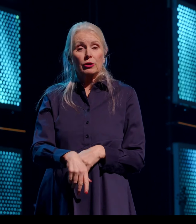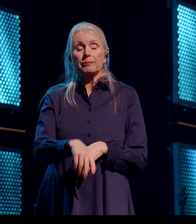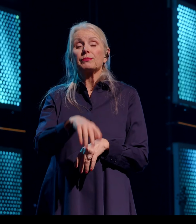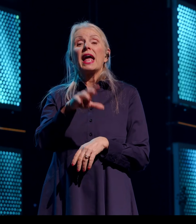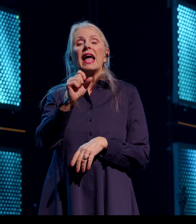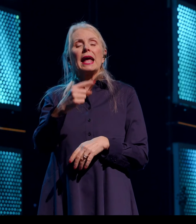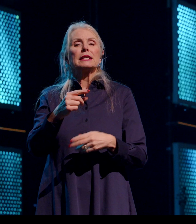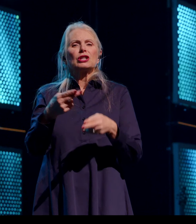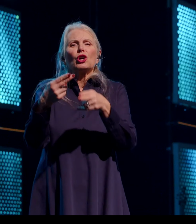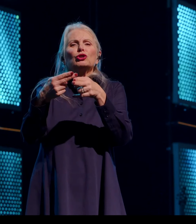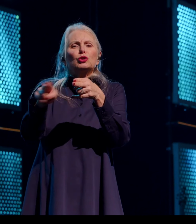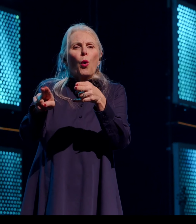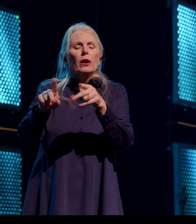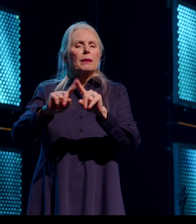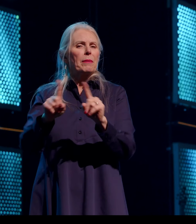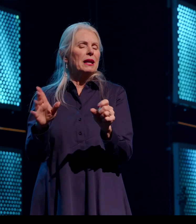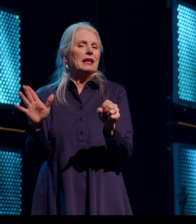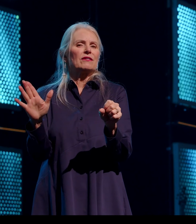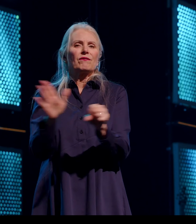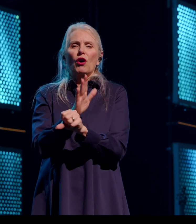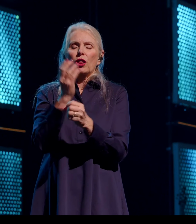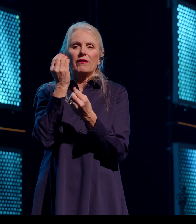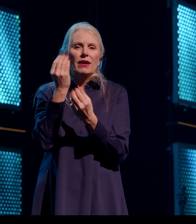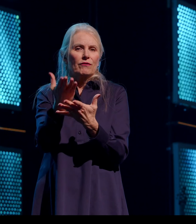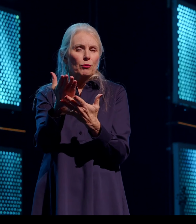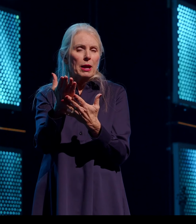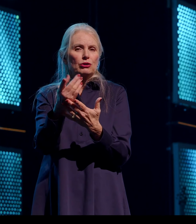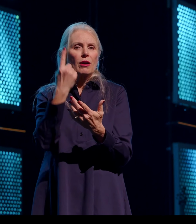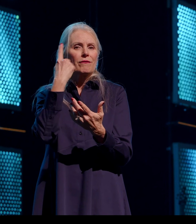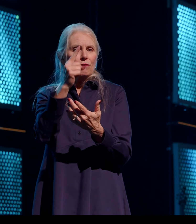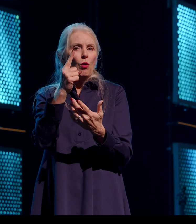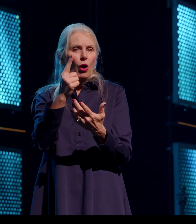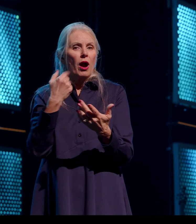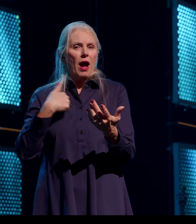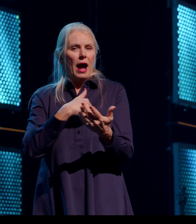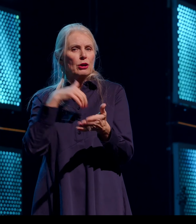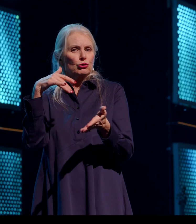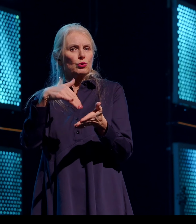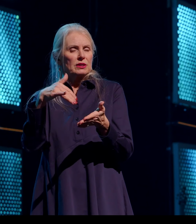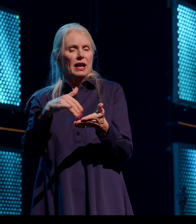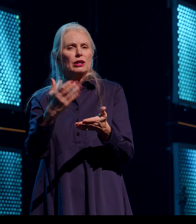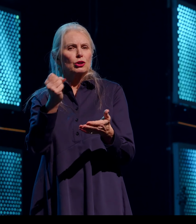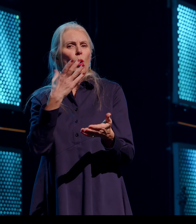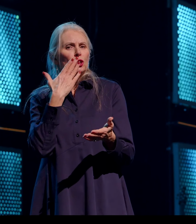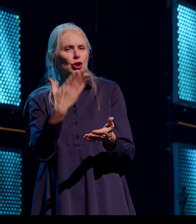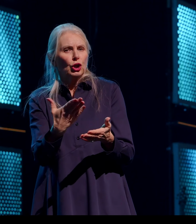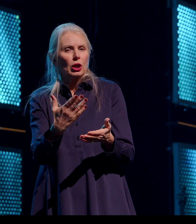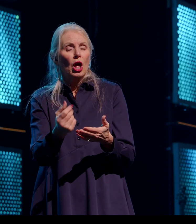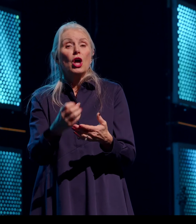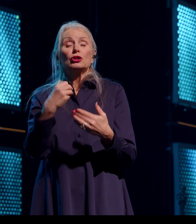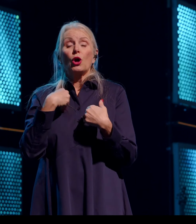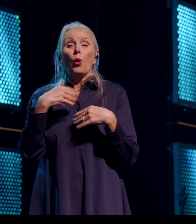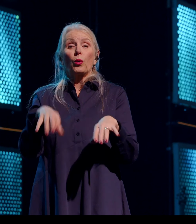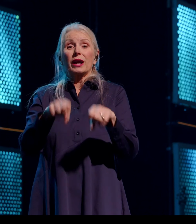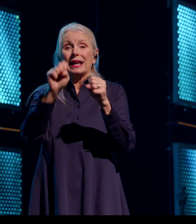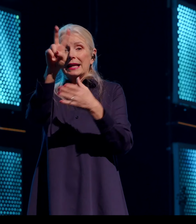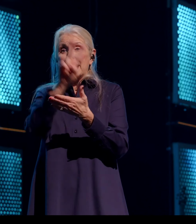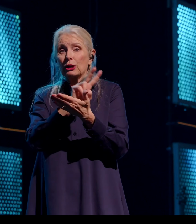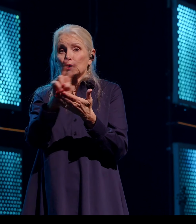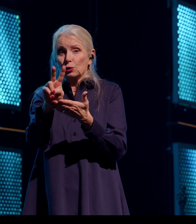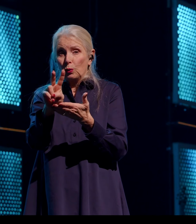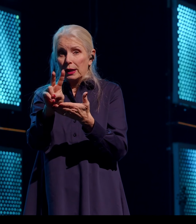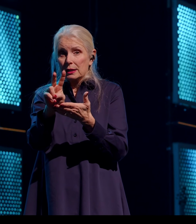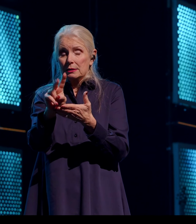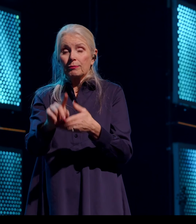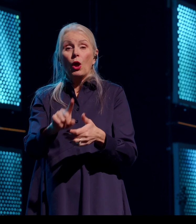The intro is short, but it's packed with information that's good for us to study. So for that purpose, we're going to spend 2 weeks on these 2 verses. We're going to